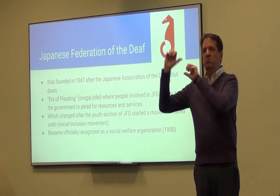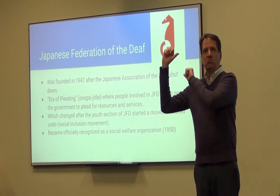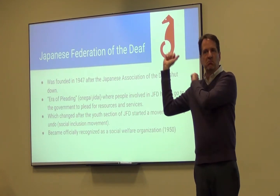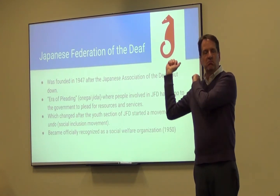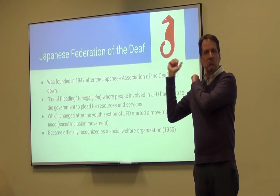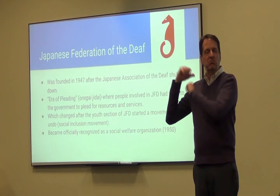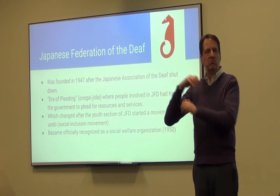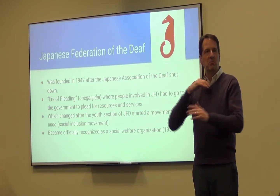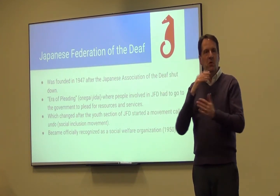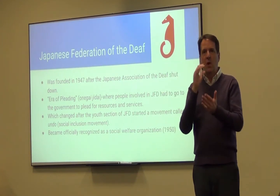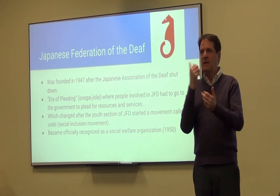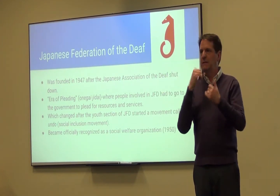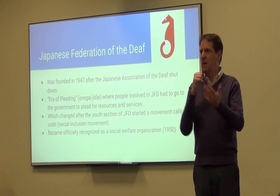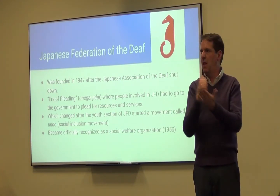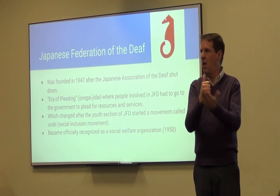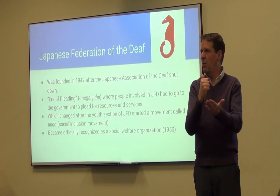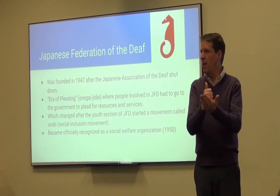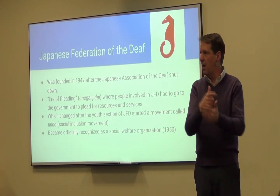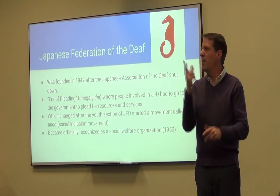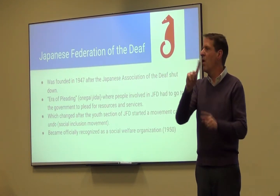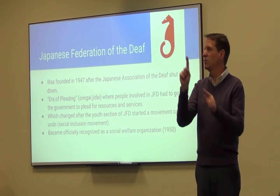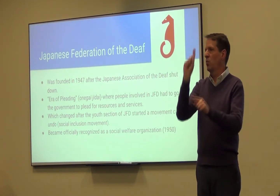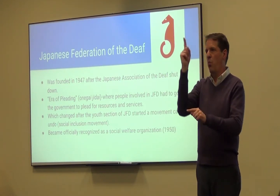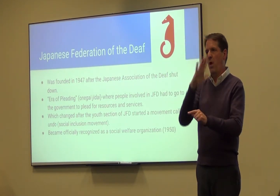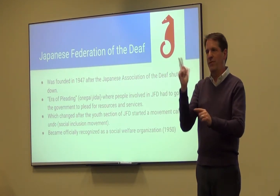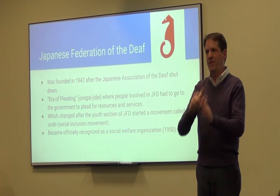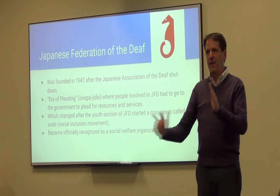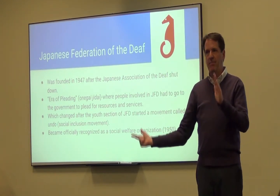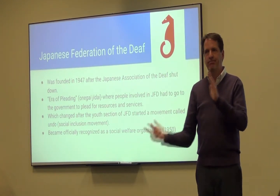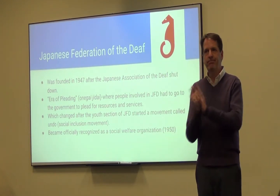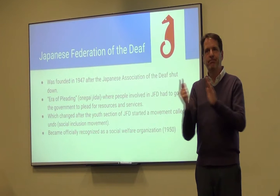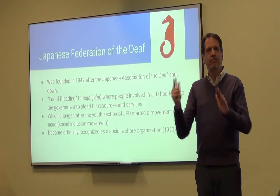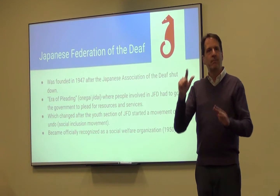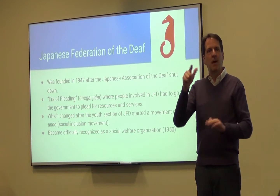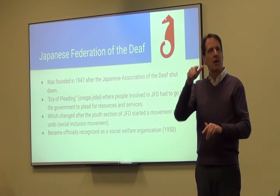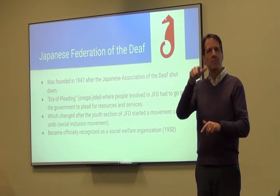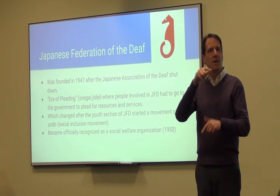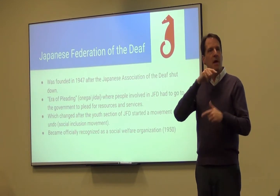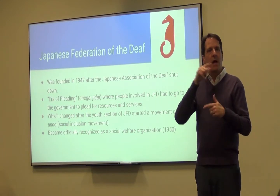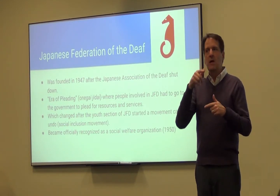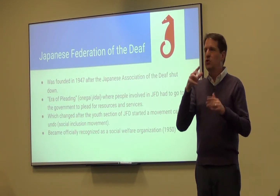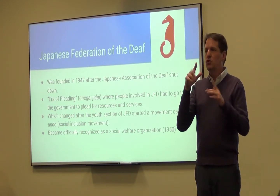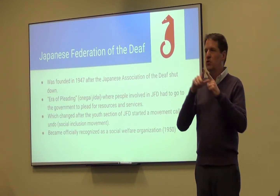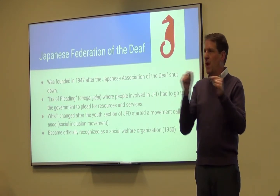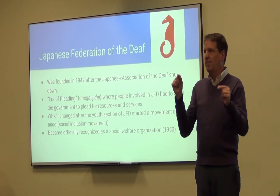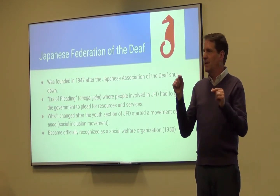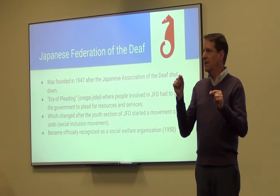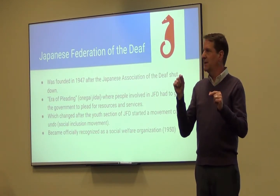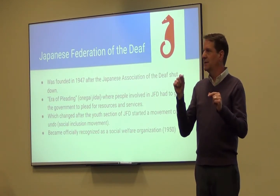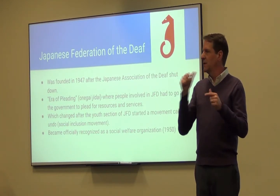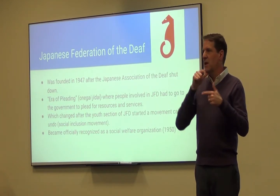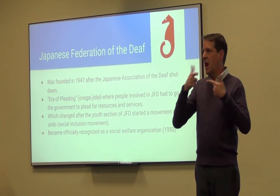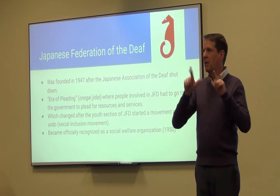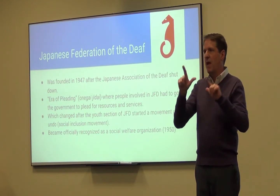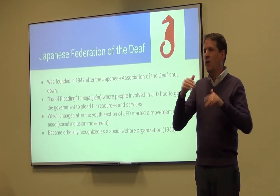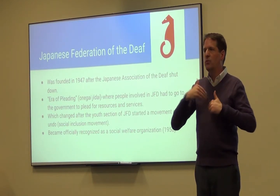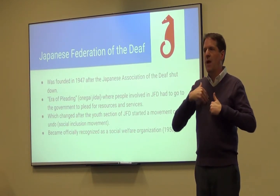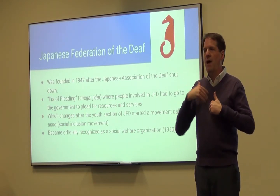after that, the U.S. was able to leave and leave them to fend for themselves. And the only thing that was banned, really, was that Japanese